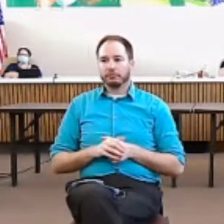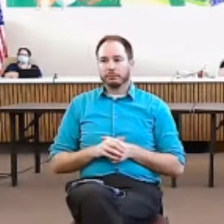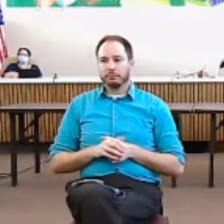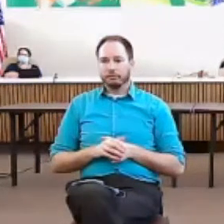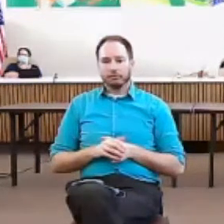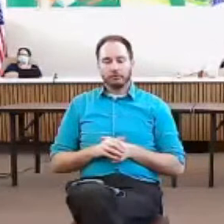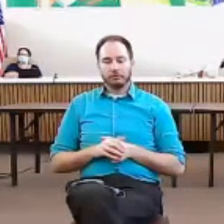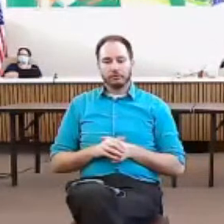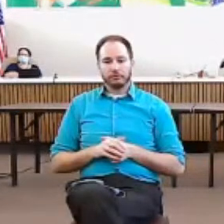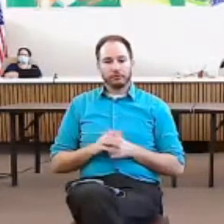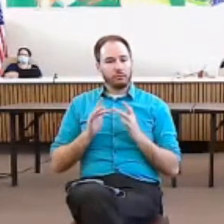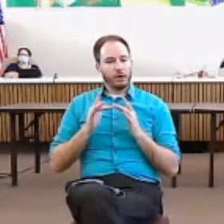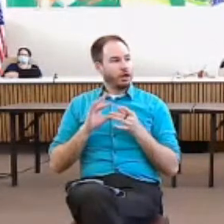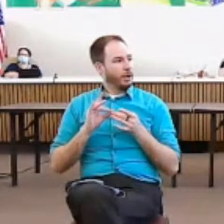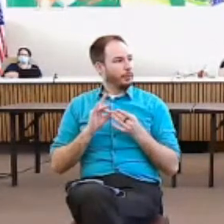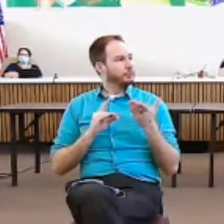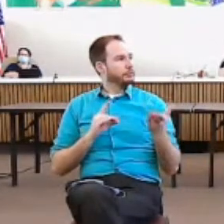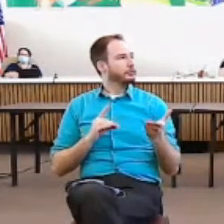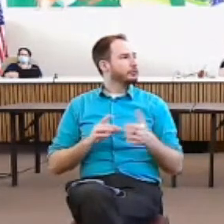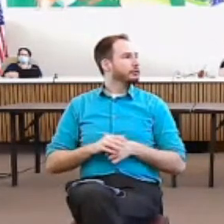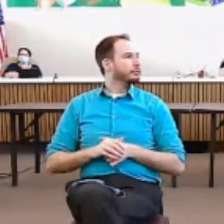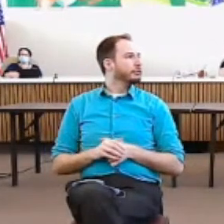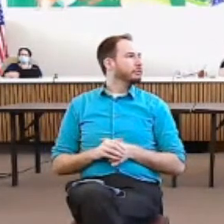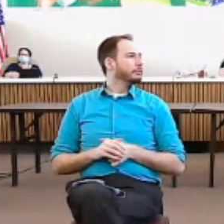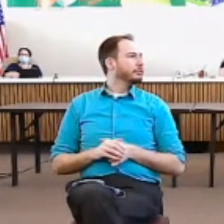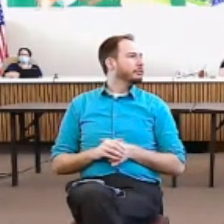Do we have anything online?